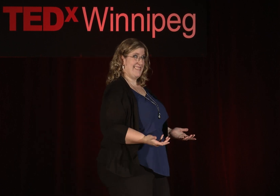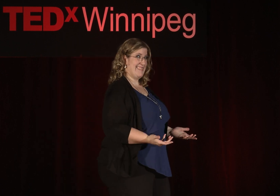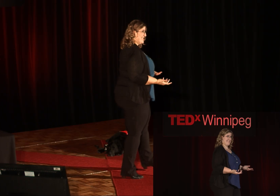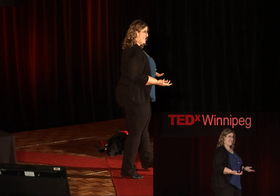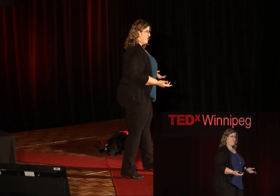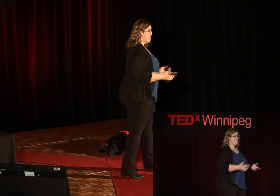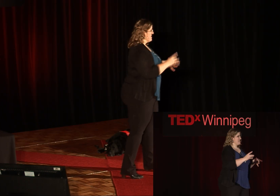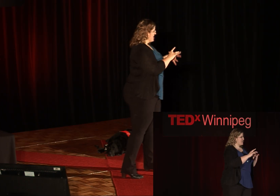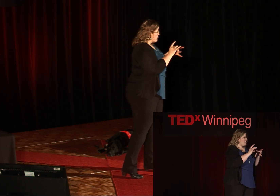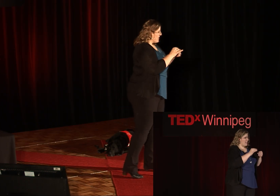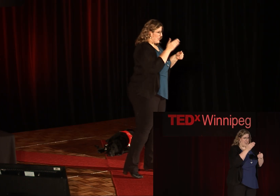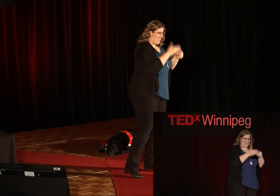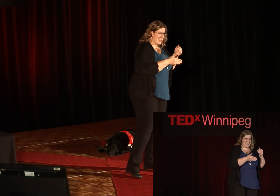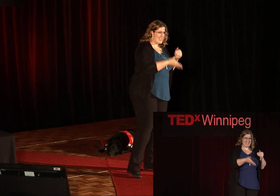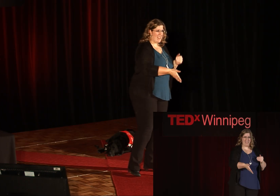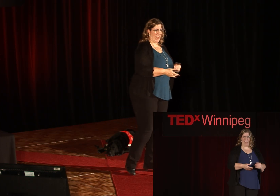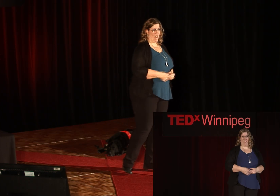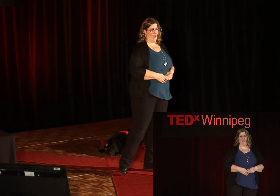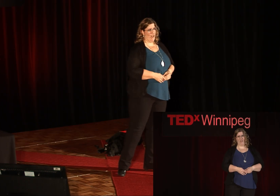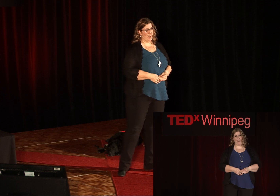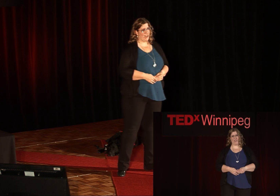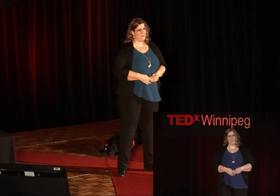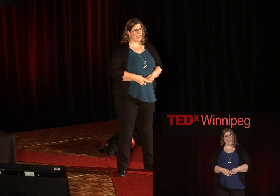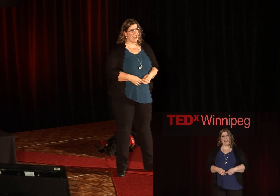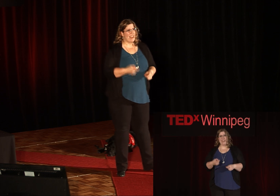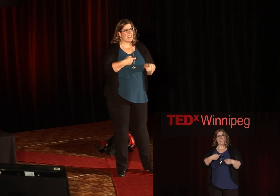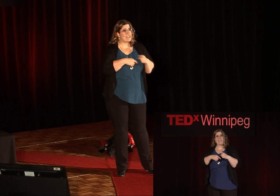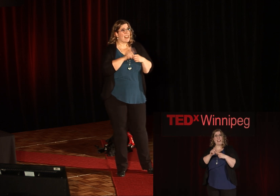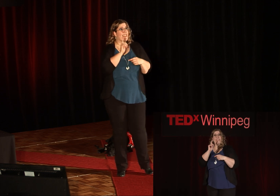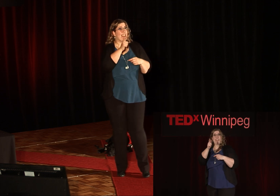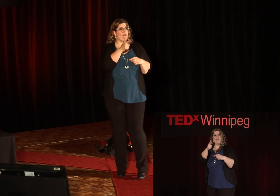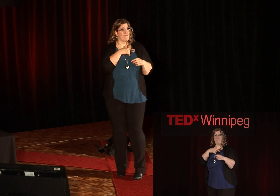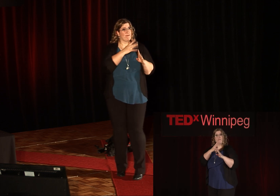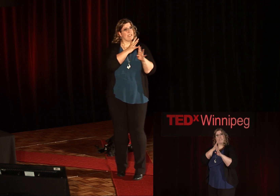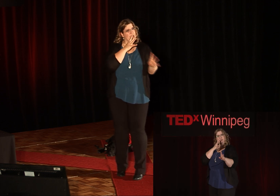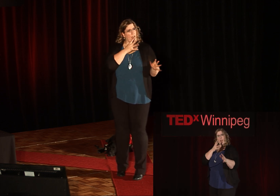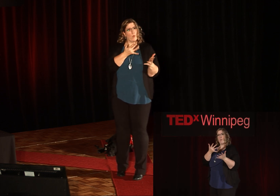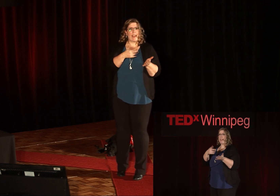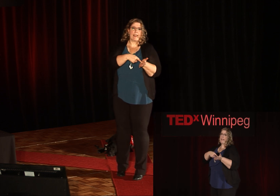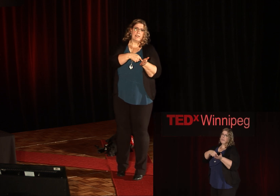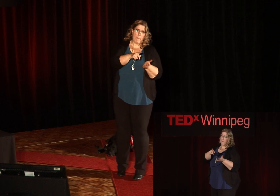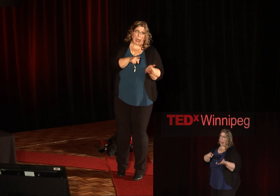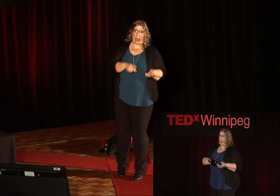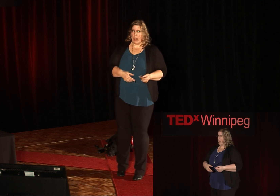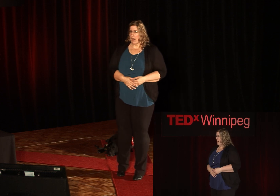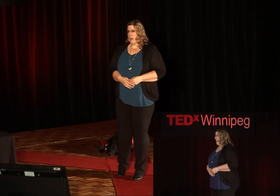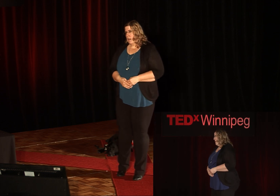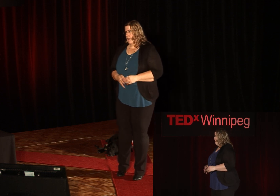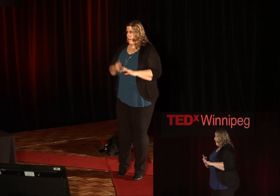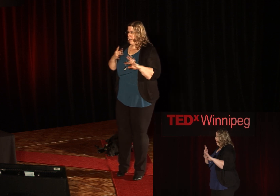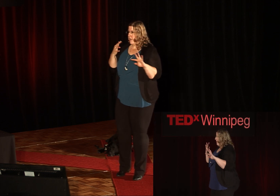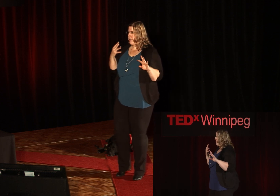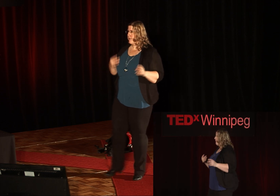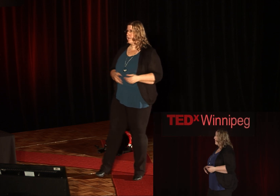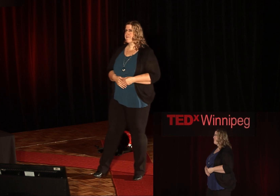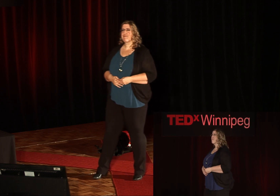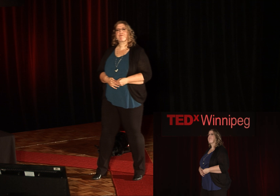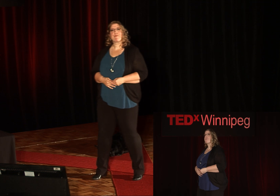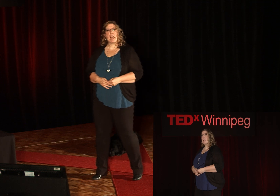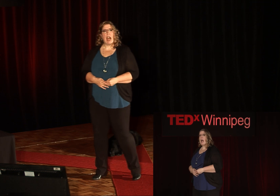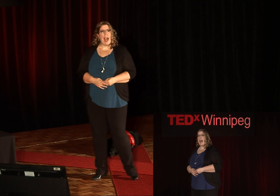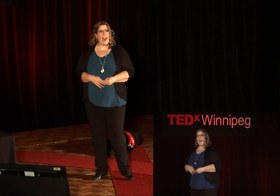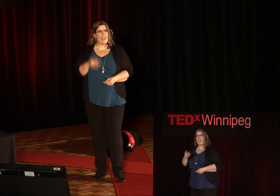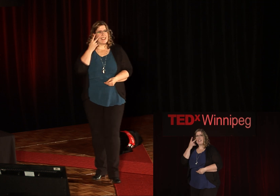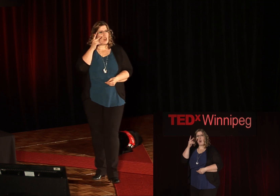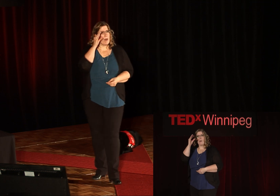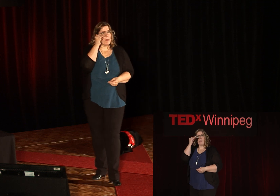And this could have been the end of the story. However, As I finished shopping and waited in the checkout,